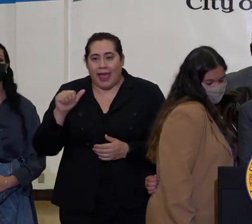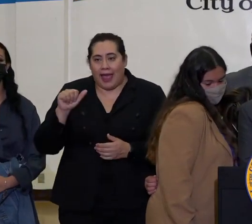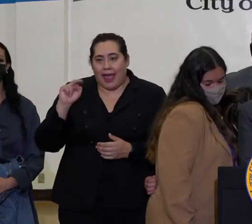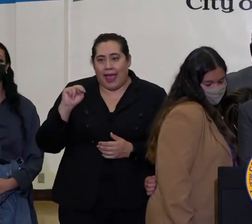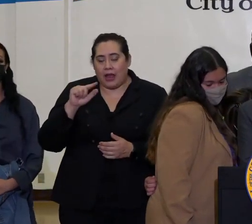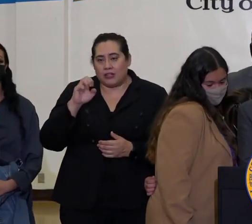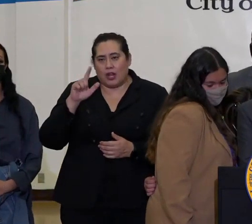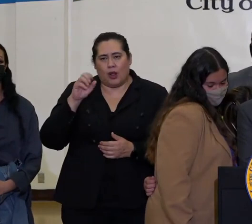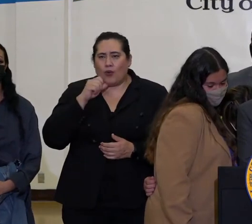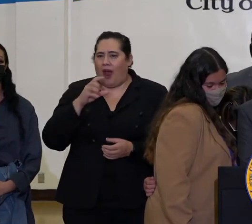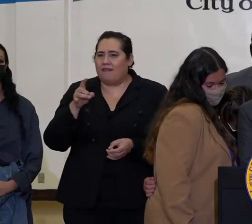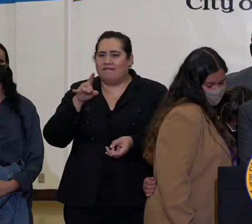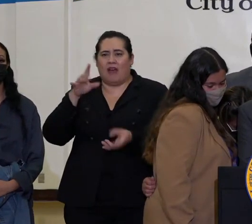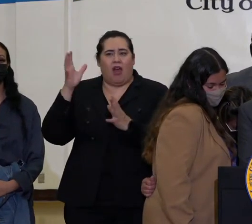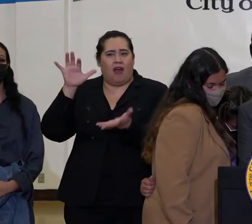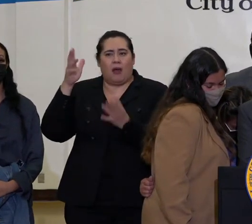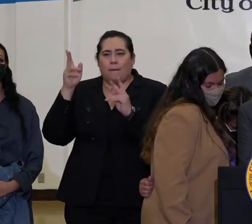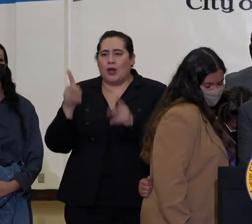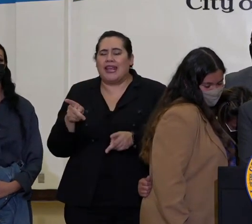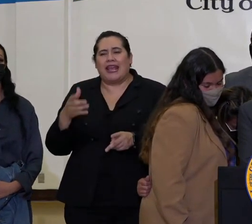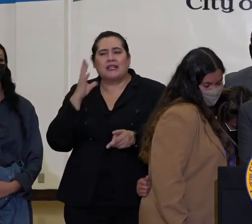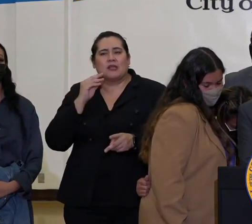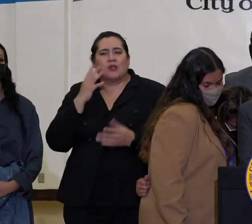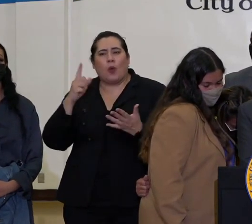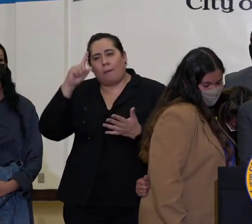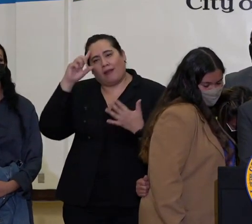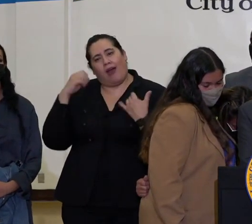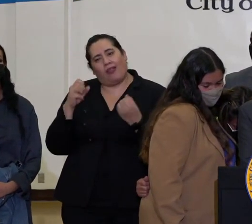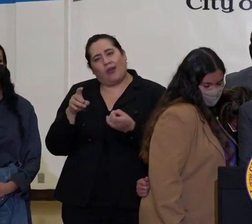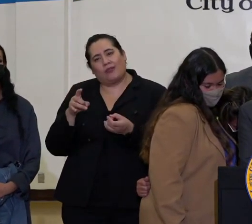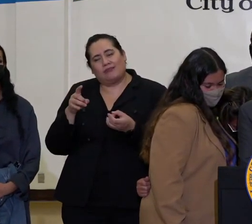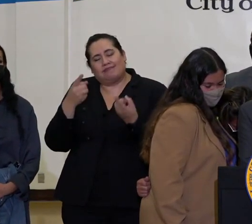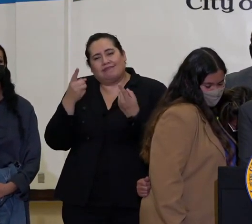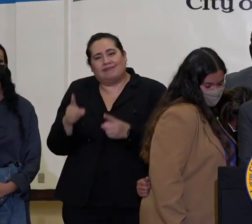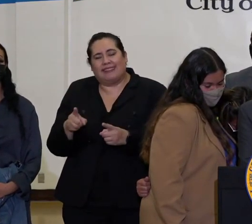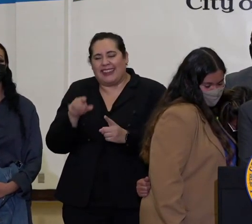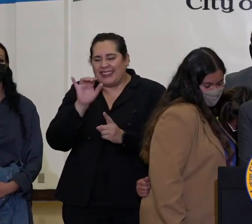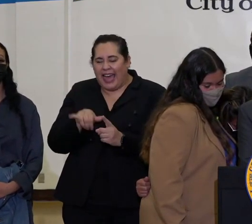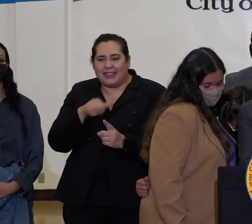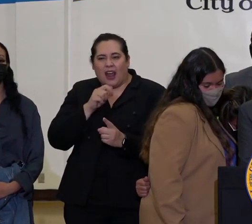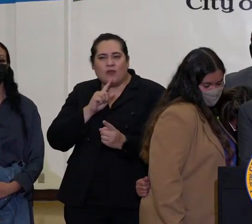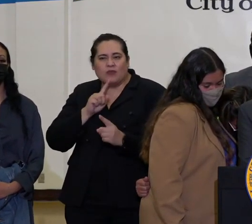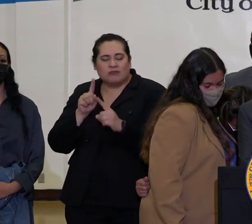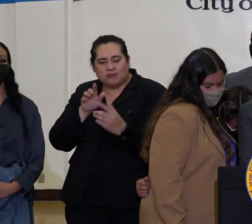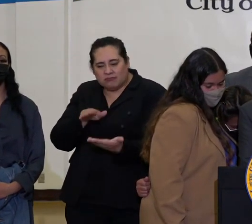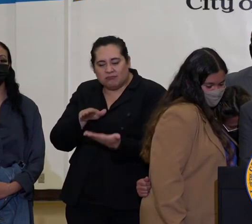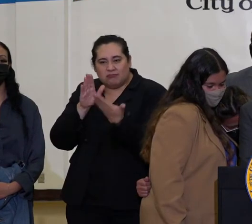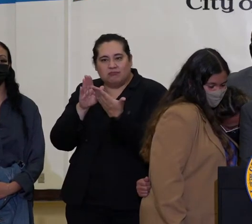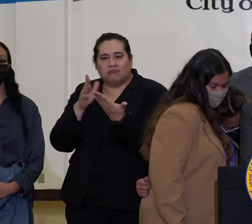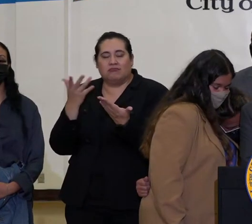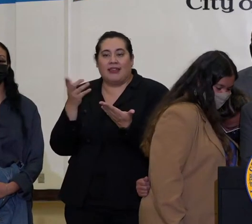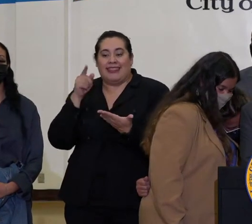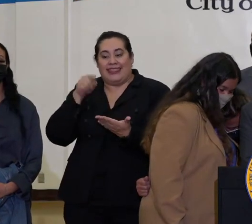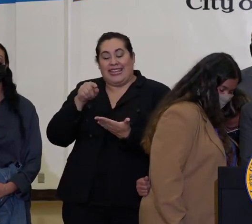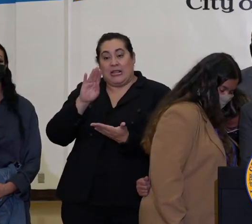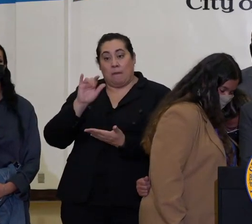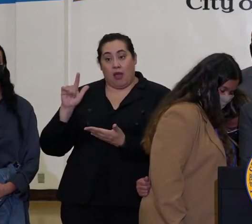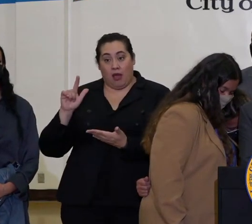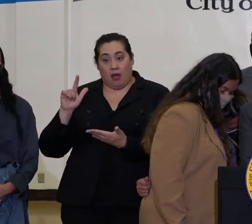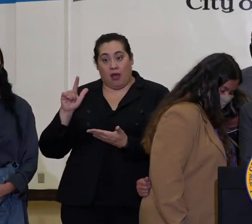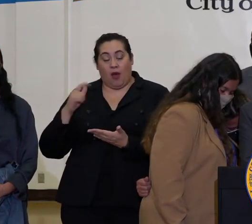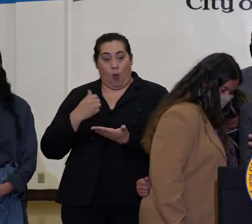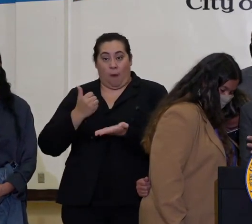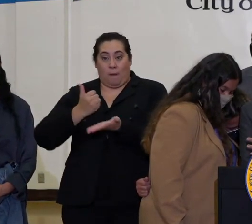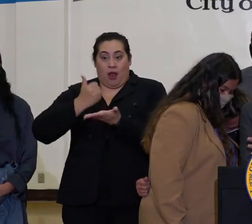not violent. He was having a mental health crisis, and that just wasn't addressed. And these bills that we're